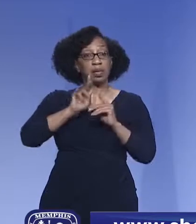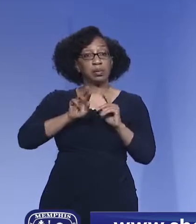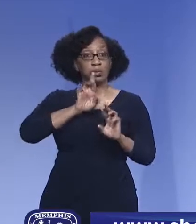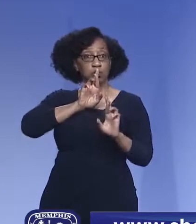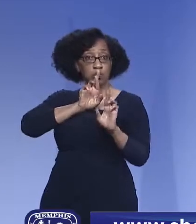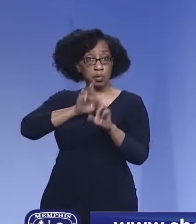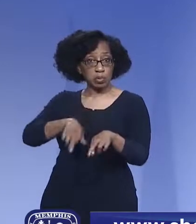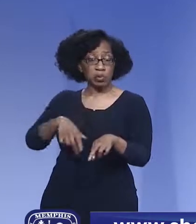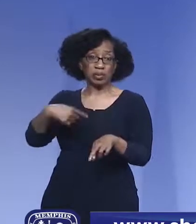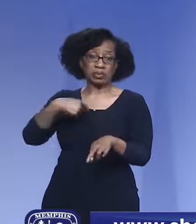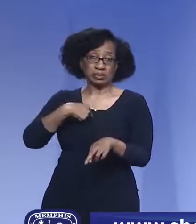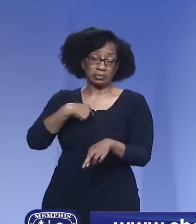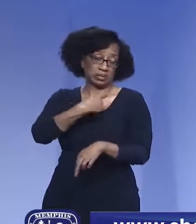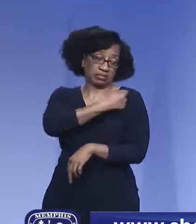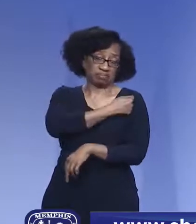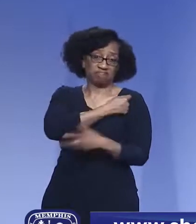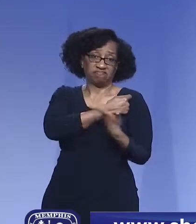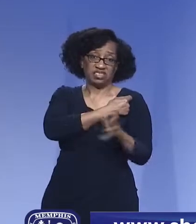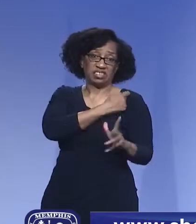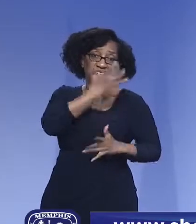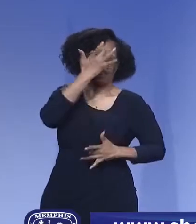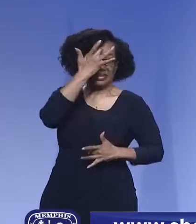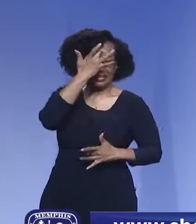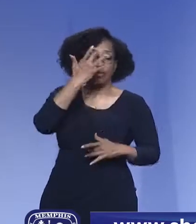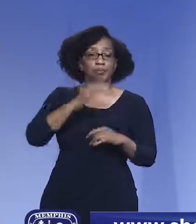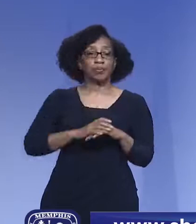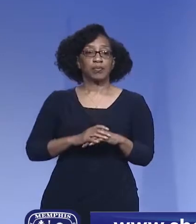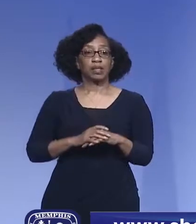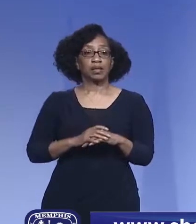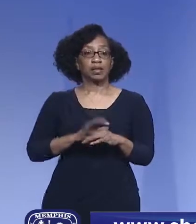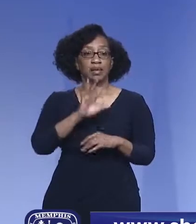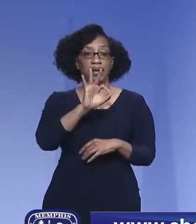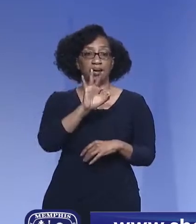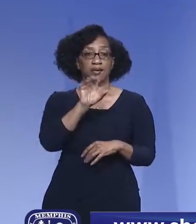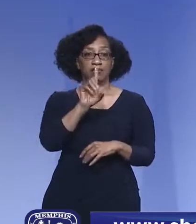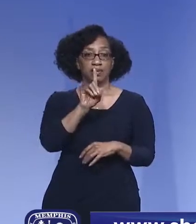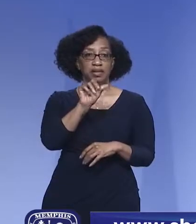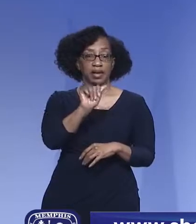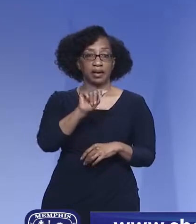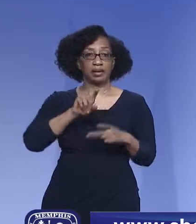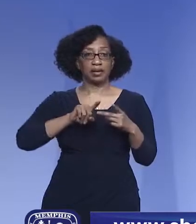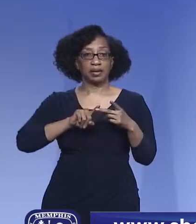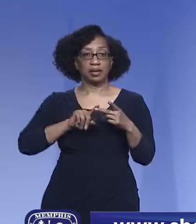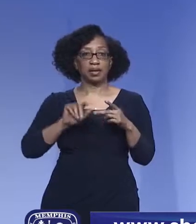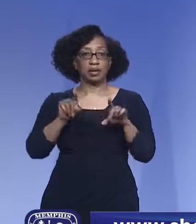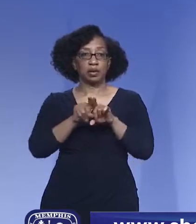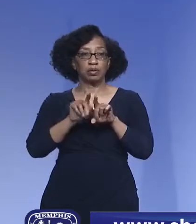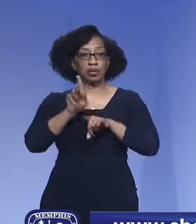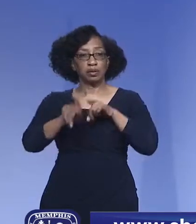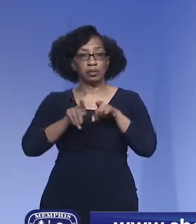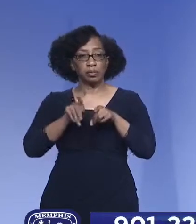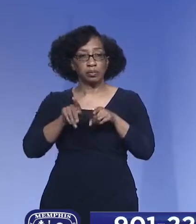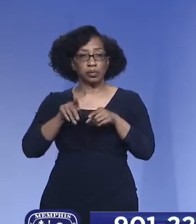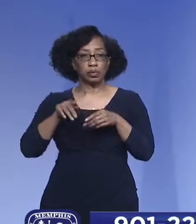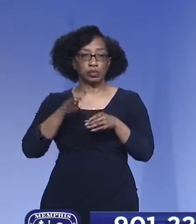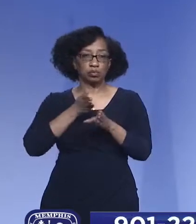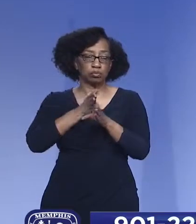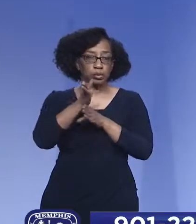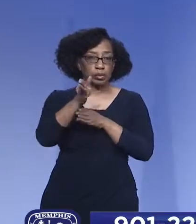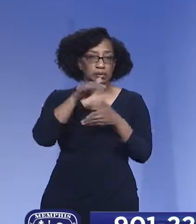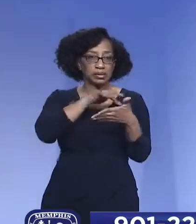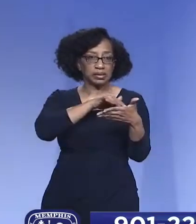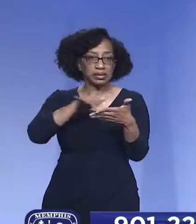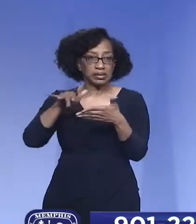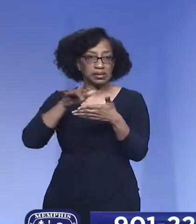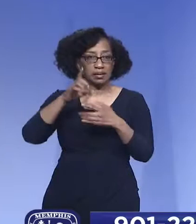in and the regulatory officials at FDA and the epidemiologists at the Centers for Disease Control said, okay, let's take a look at